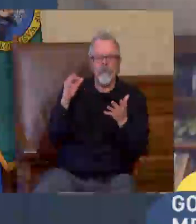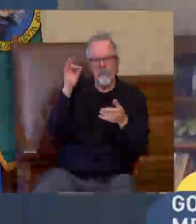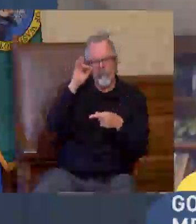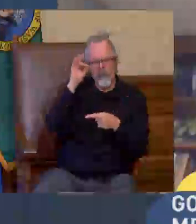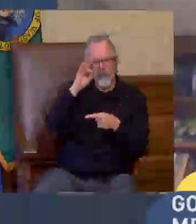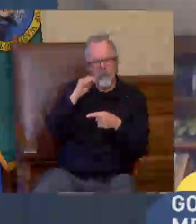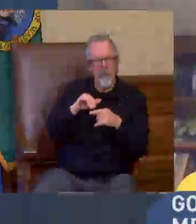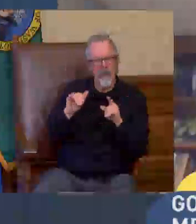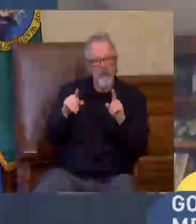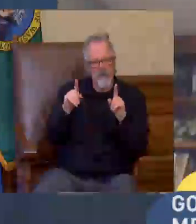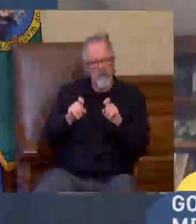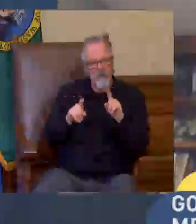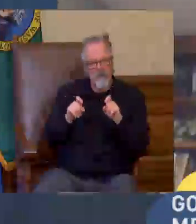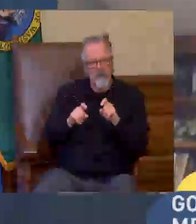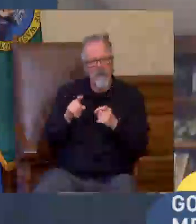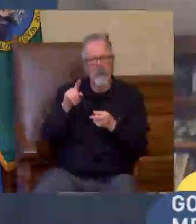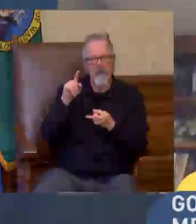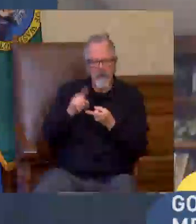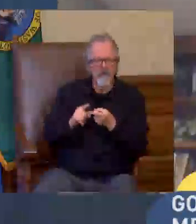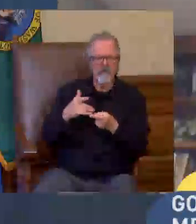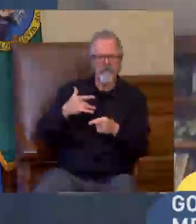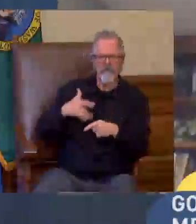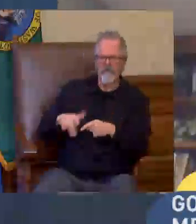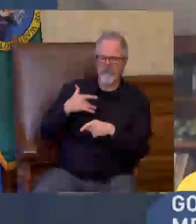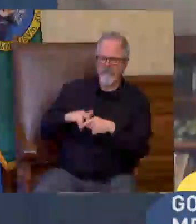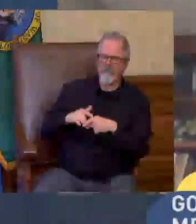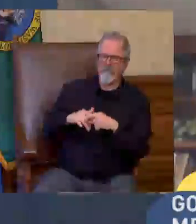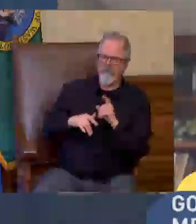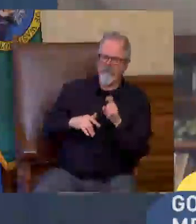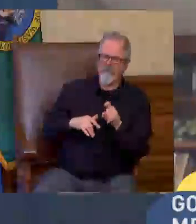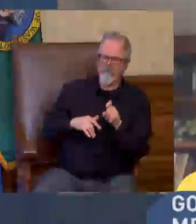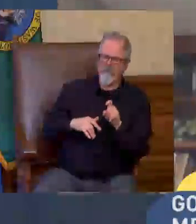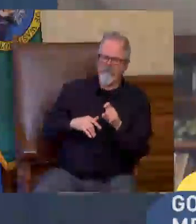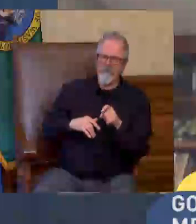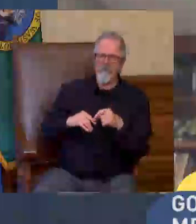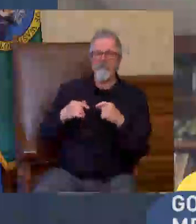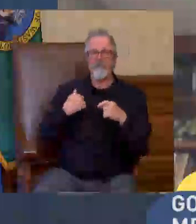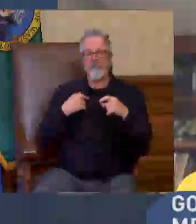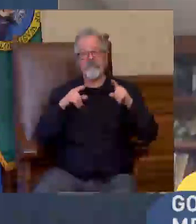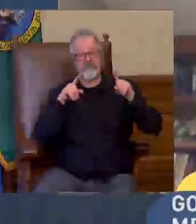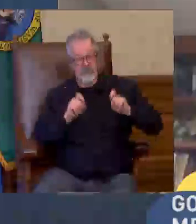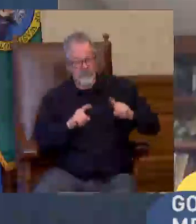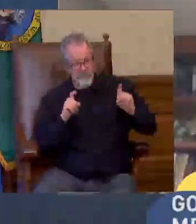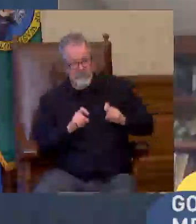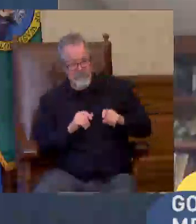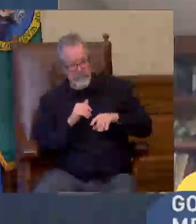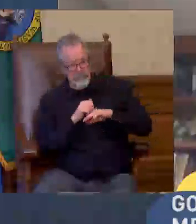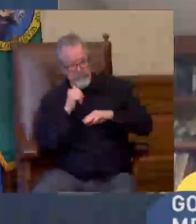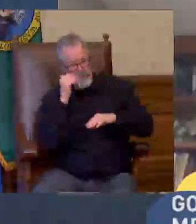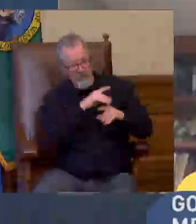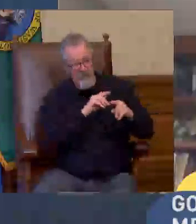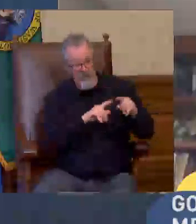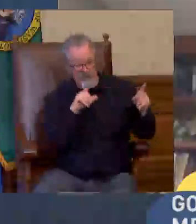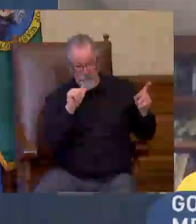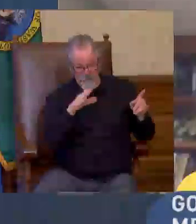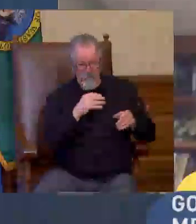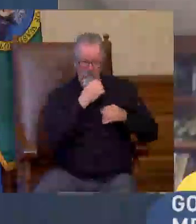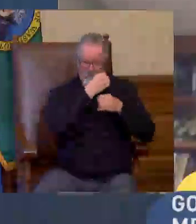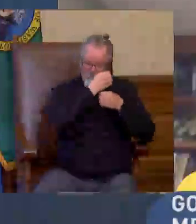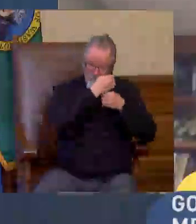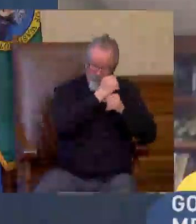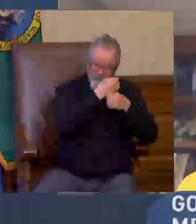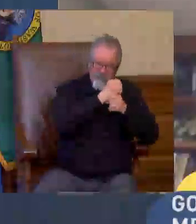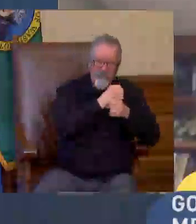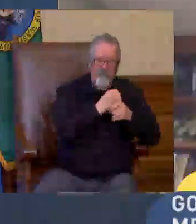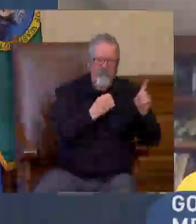actual laboratory. So there are benefits of the test because it's very fast, and you will have, an answer right there